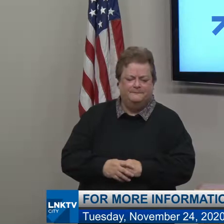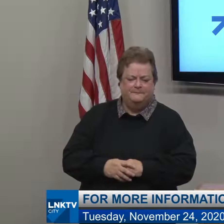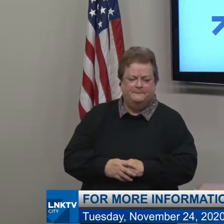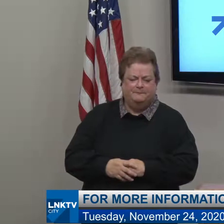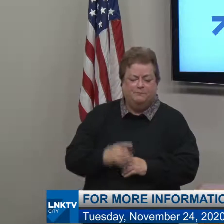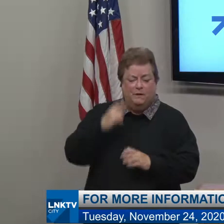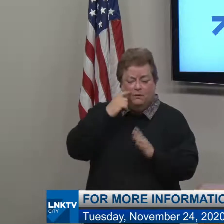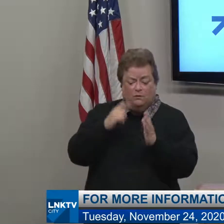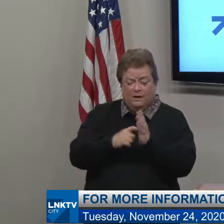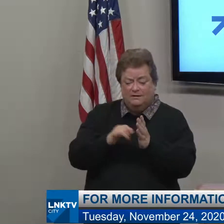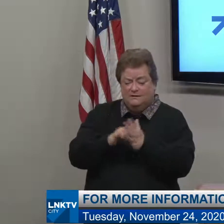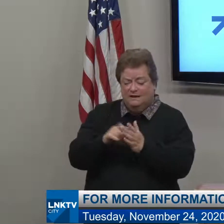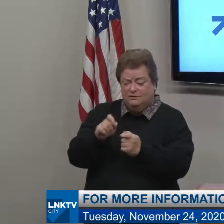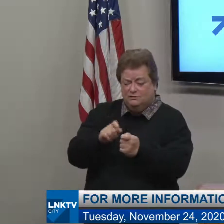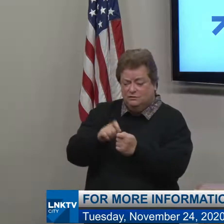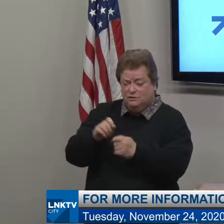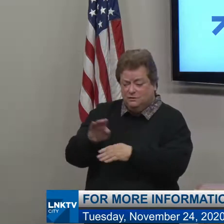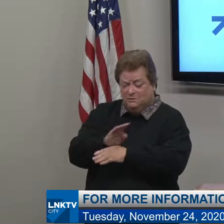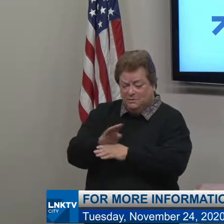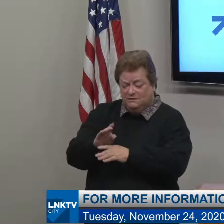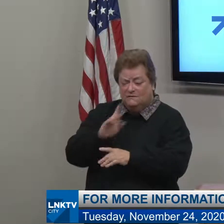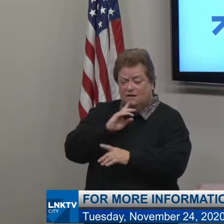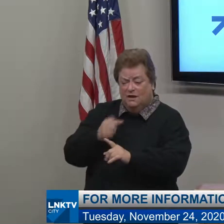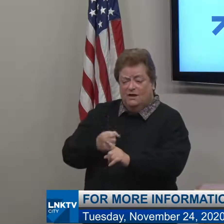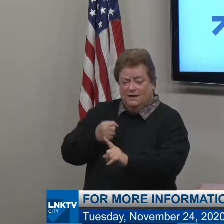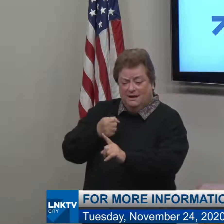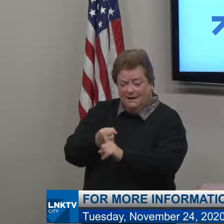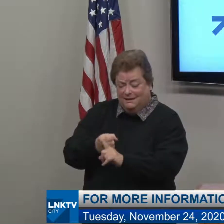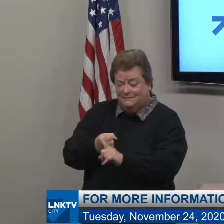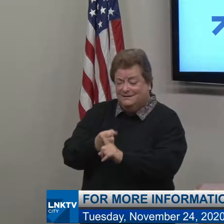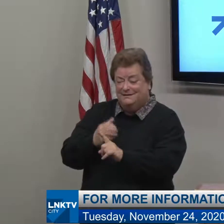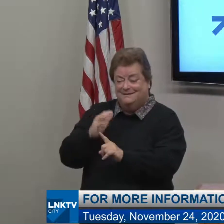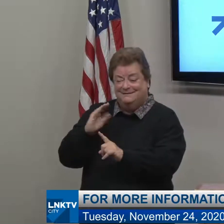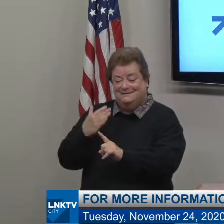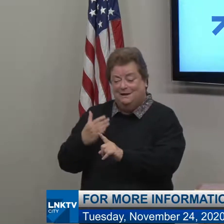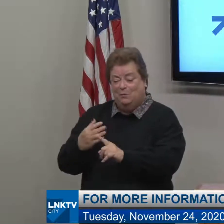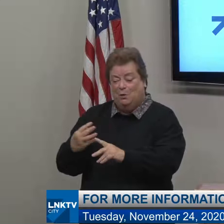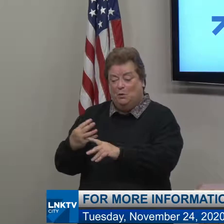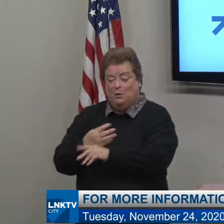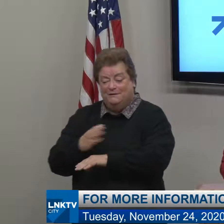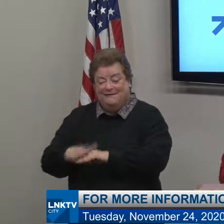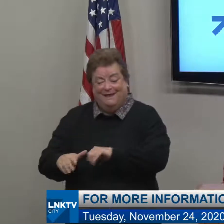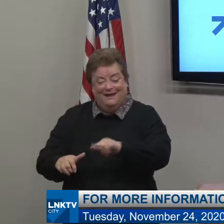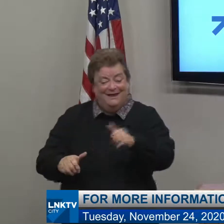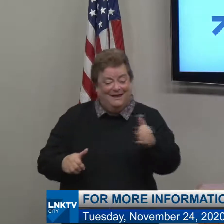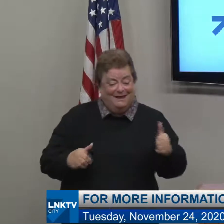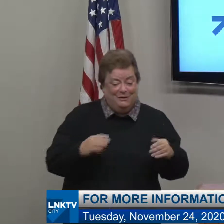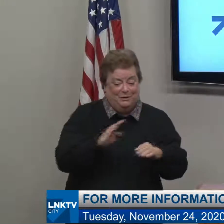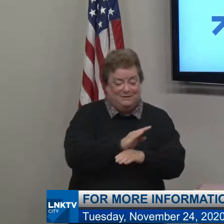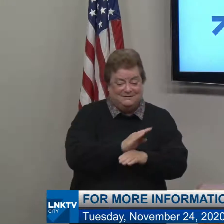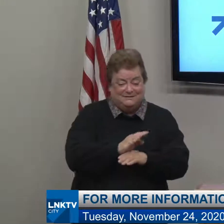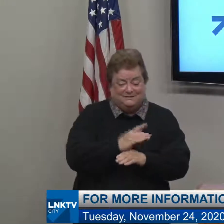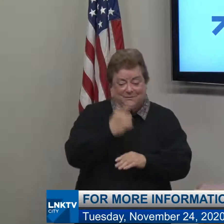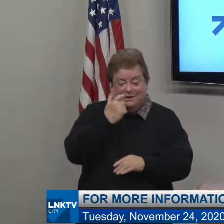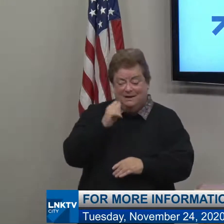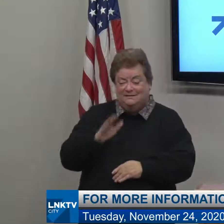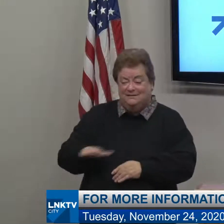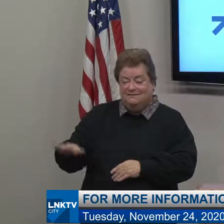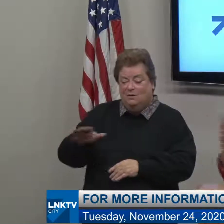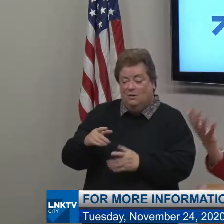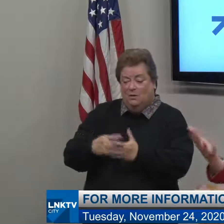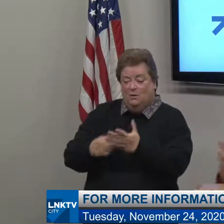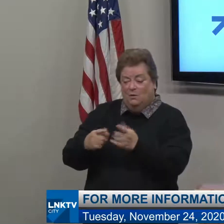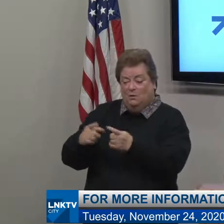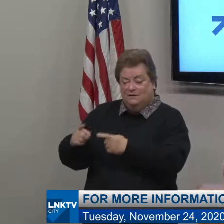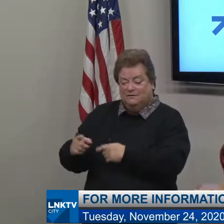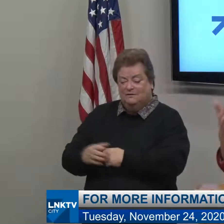recognizing that certain businesses are being impacted disproportionately because of the conditions present. You know,